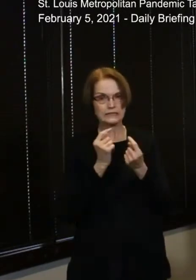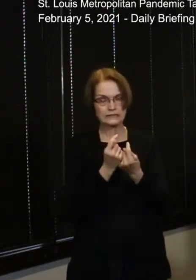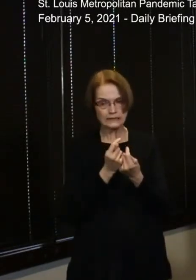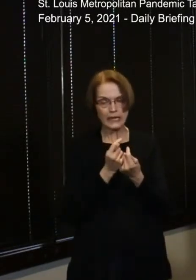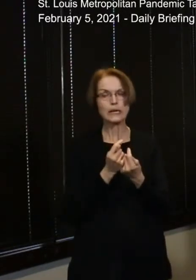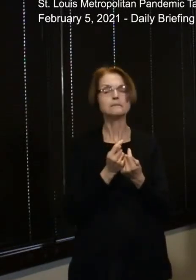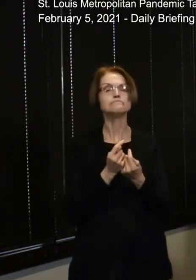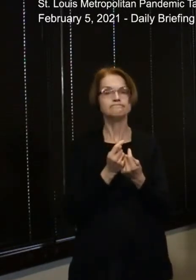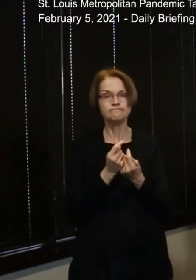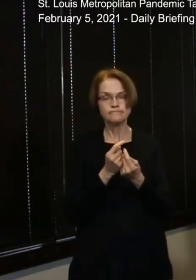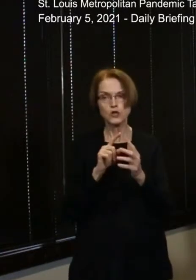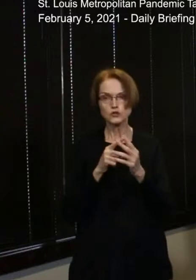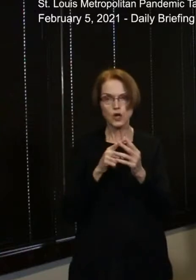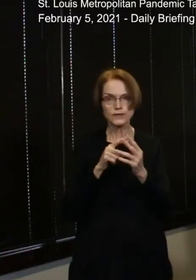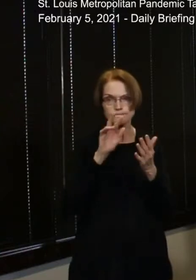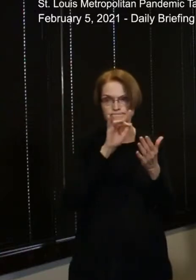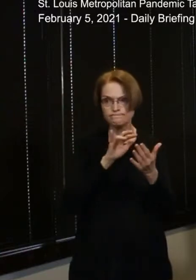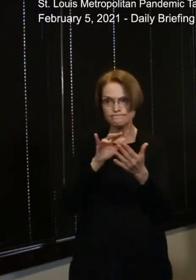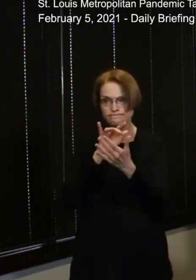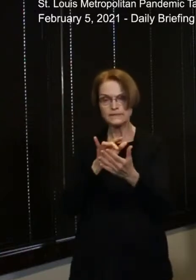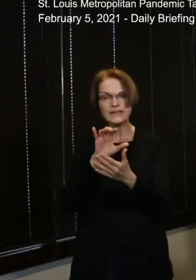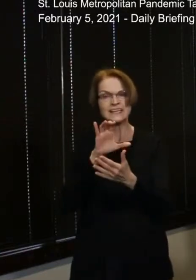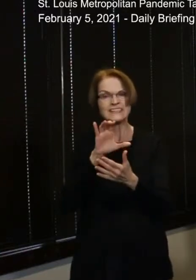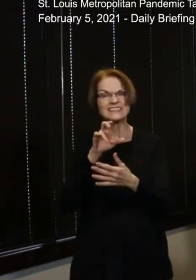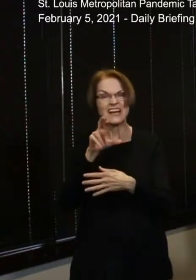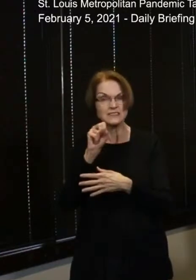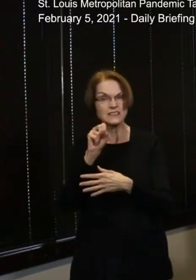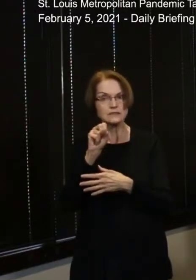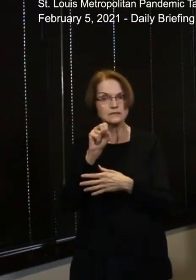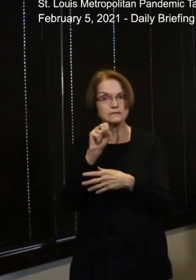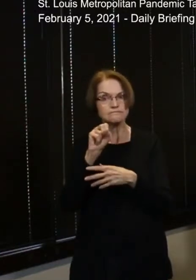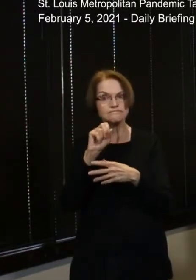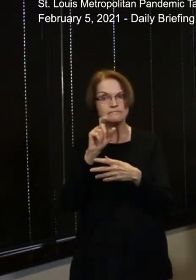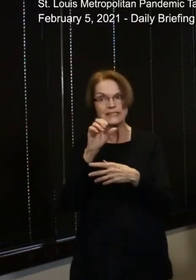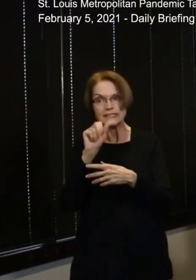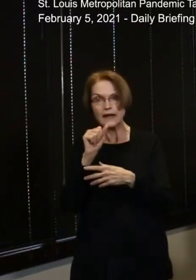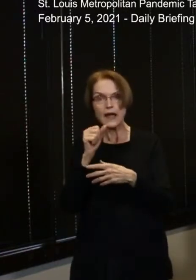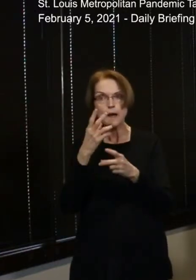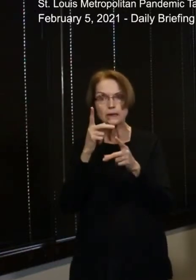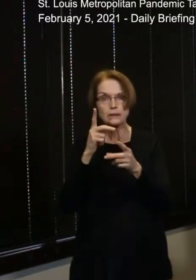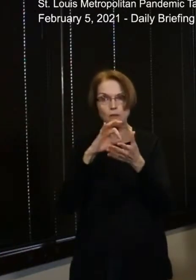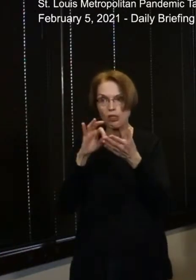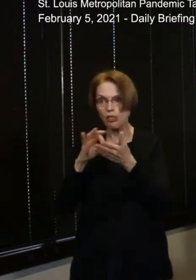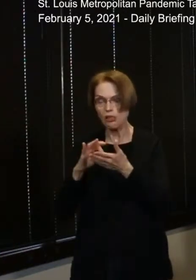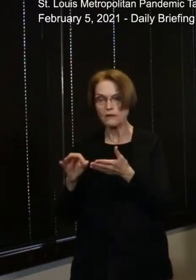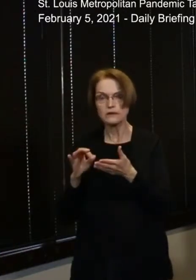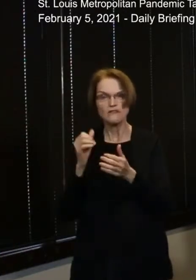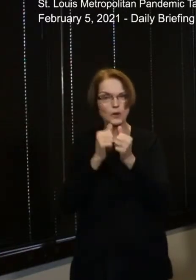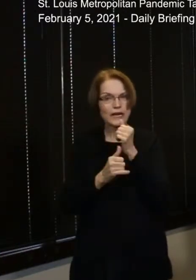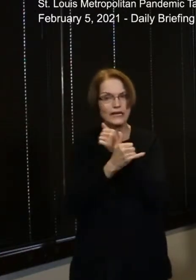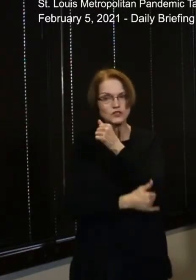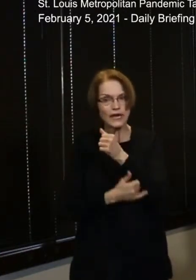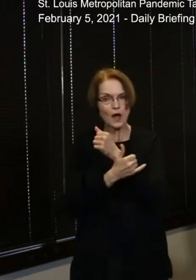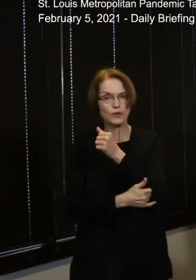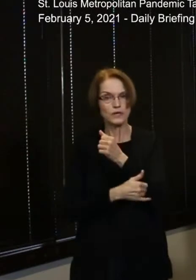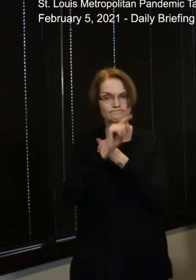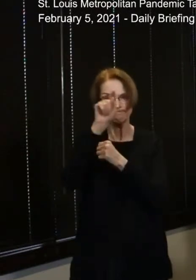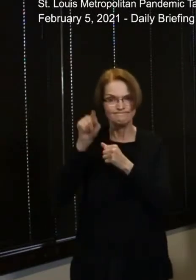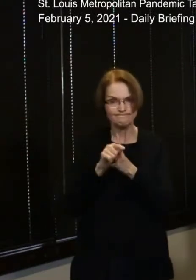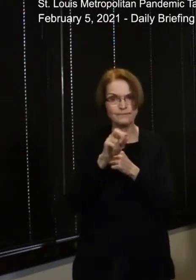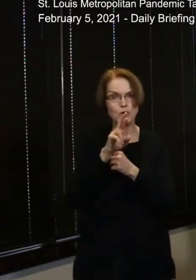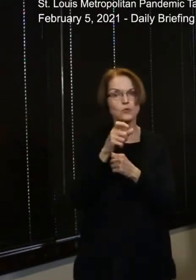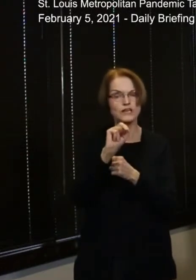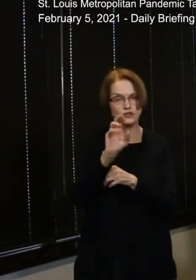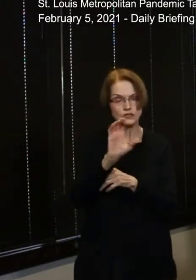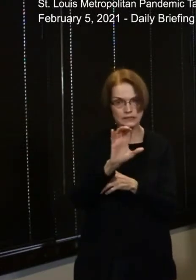went out and started looking at census data and looked at this by each county within Region C, and then we were